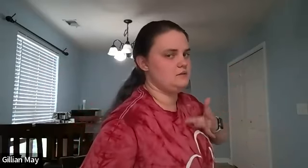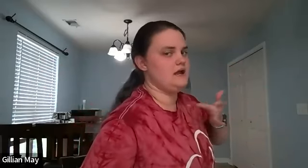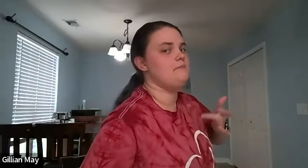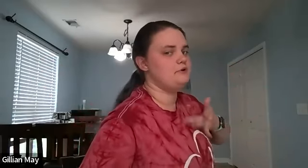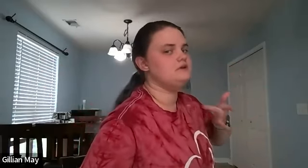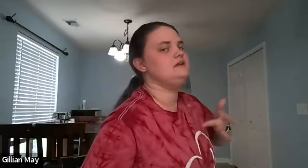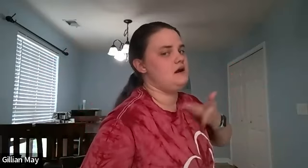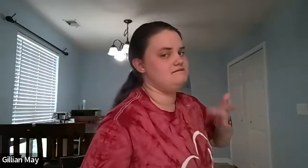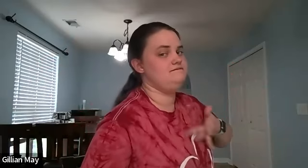going upward? Yeah, feel.